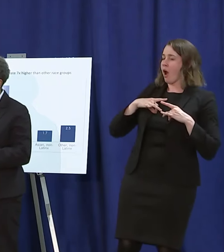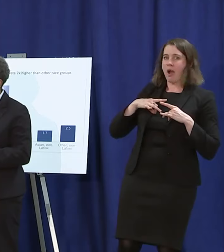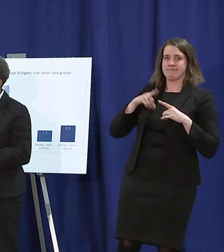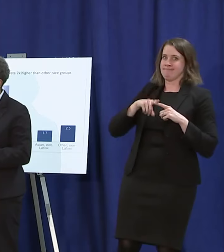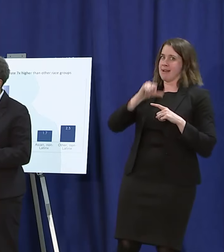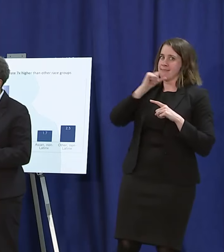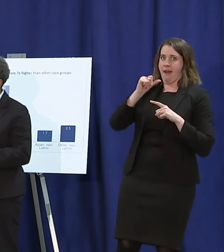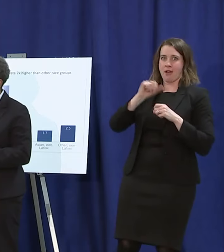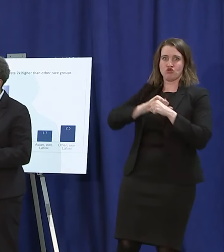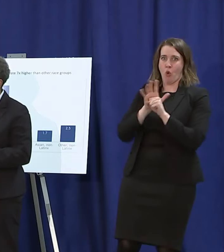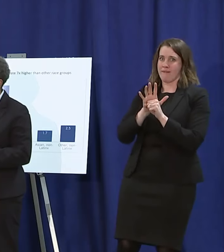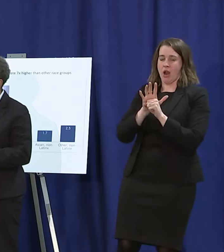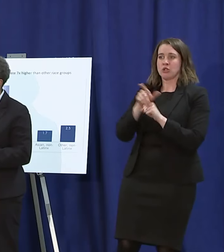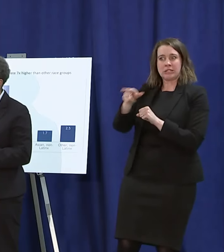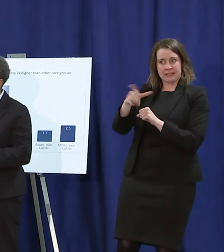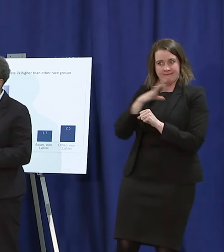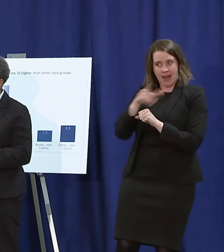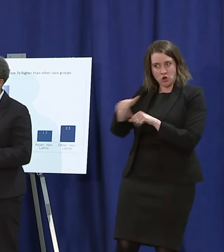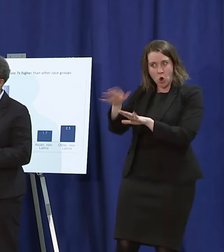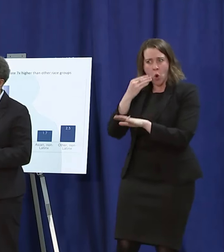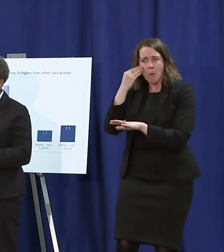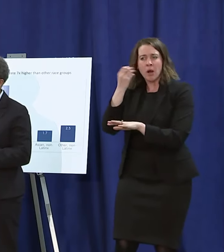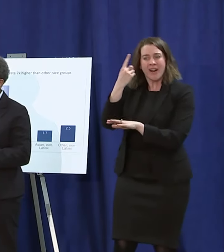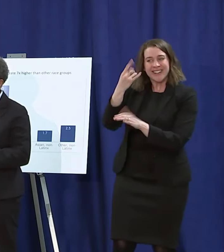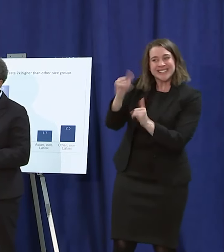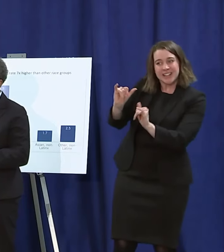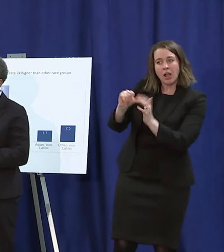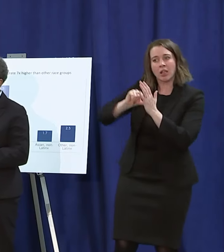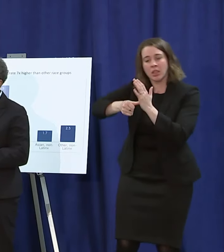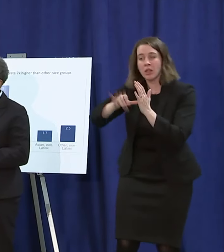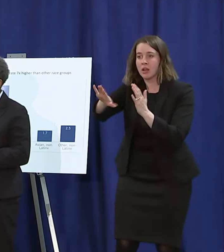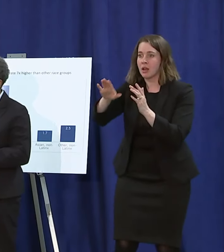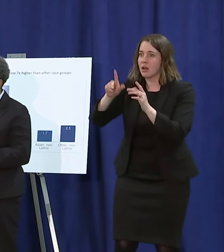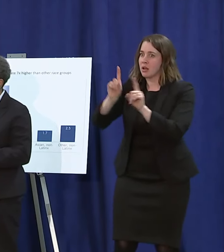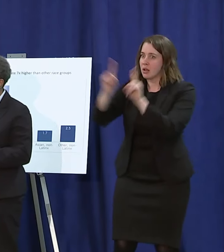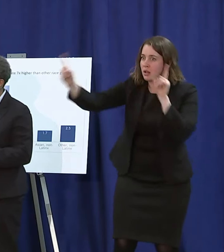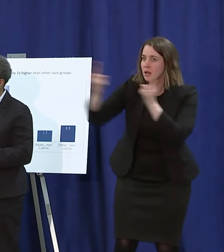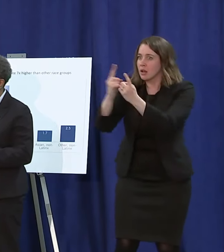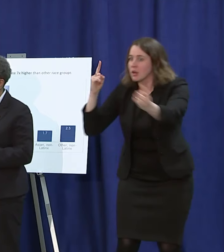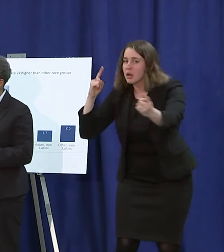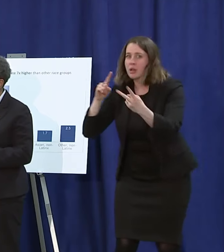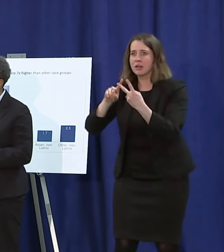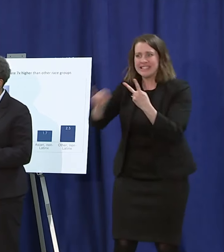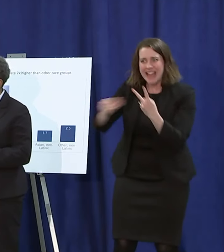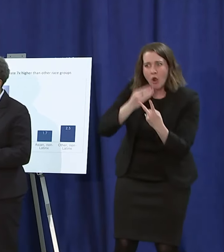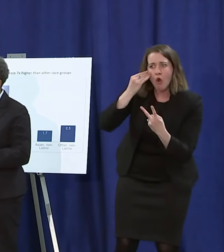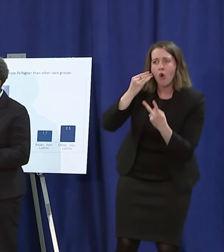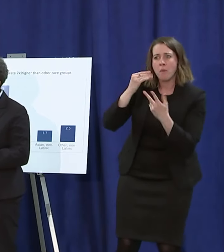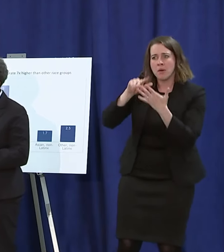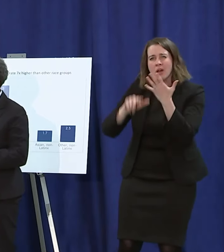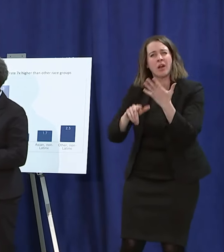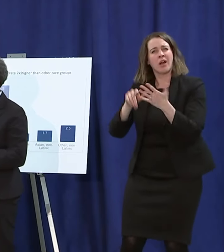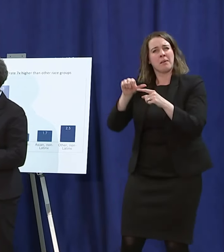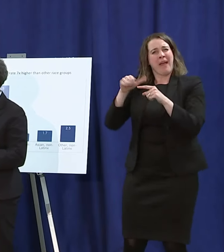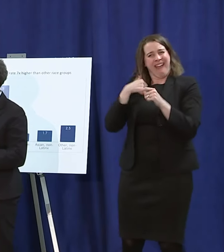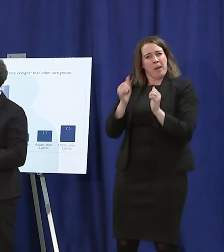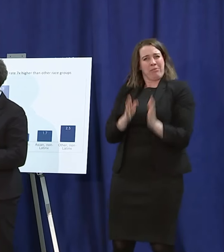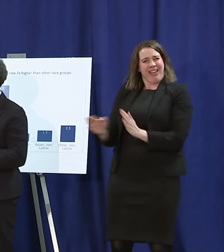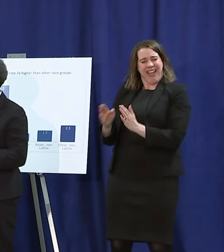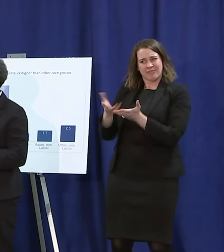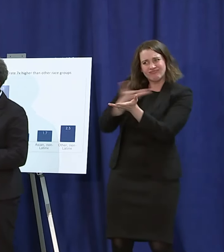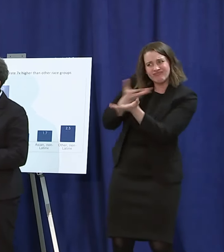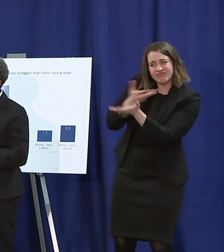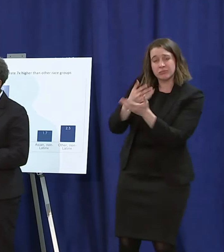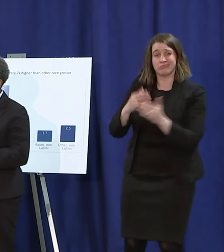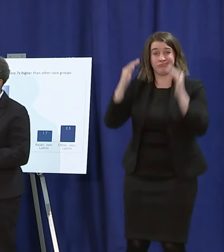disease is out there. Continue to practice social distancing and things like that. We didn't even talk about who's working the nursing homes.